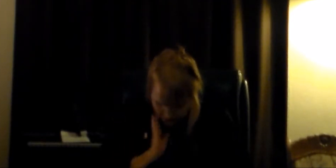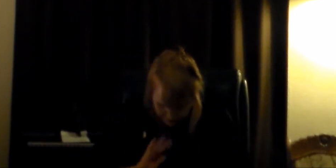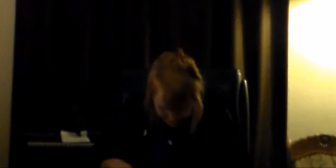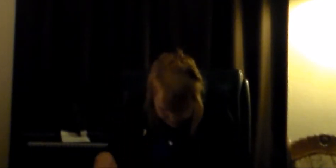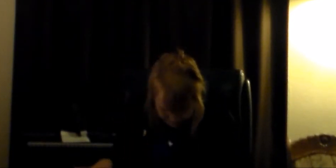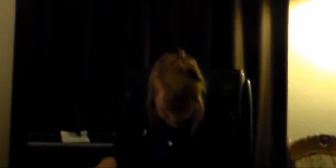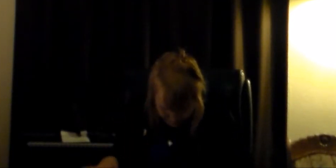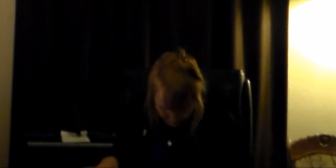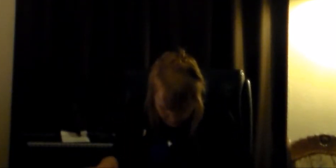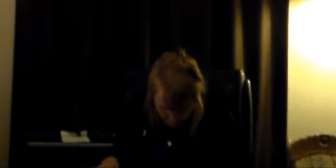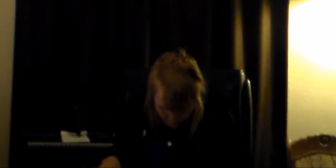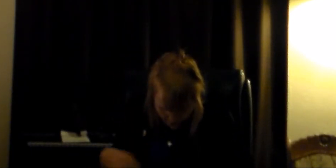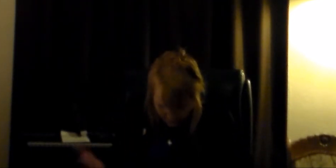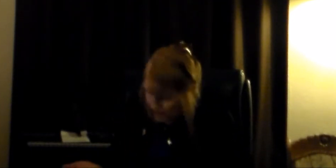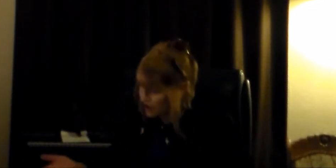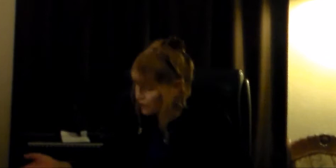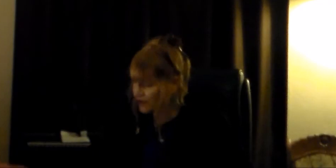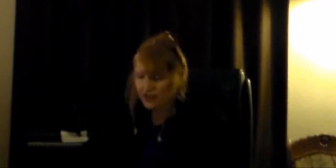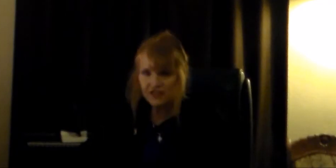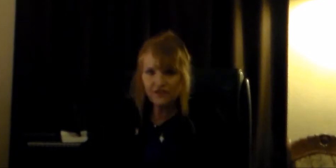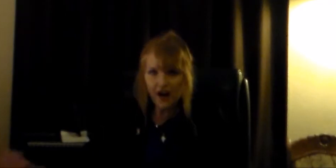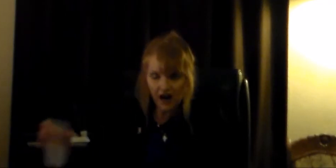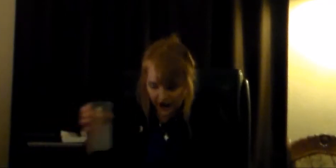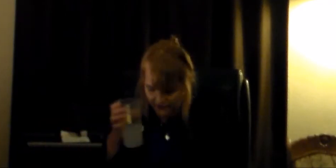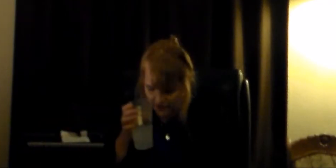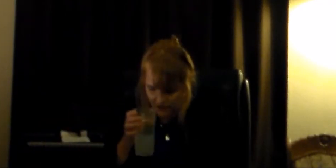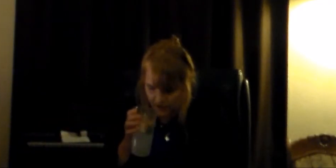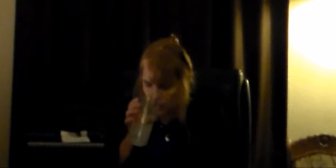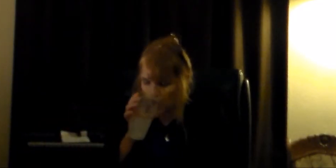Amen. 1 Corinthians 5.